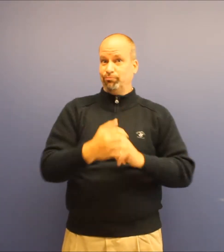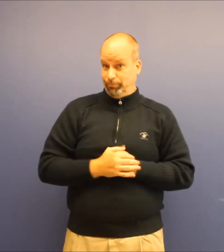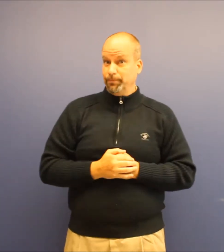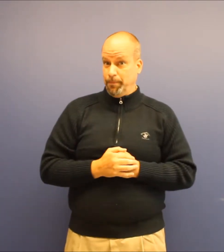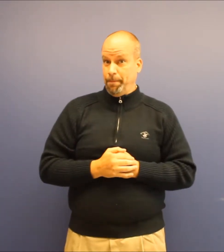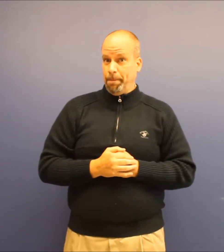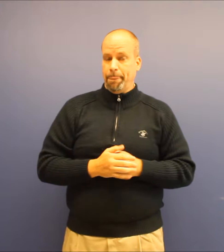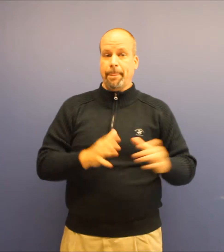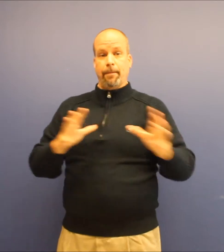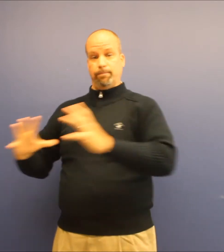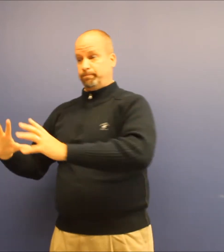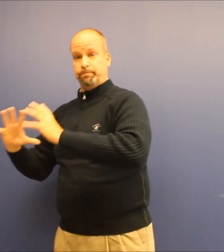conditions.